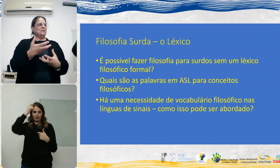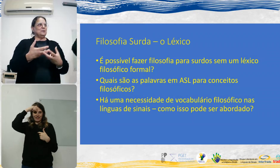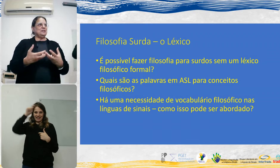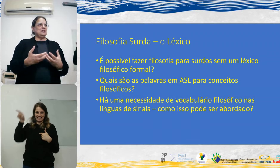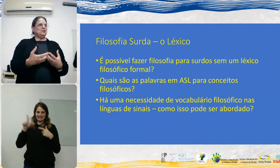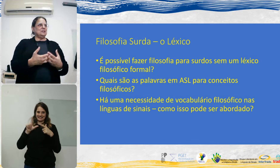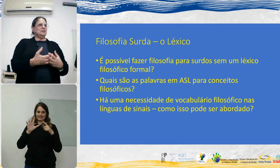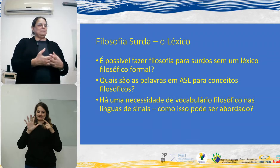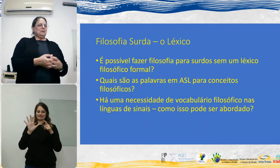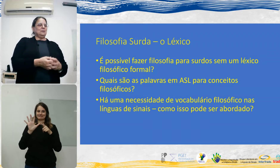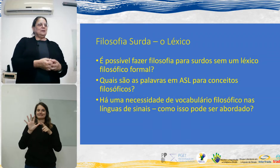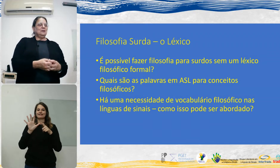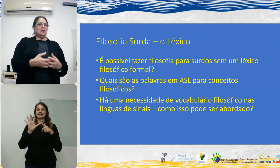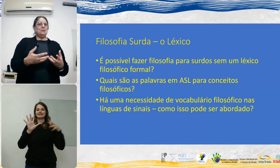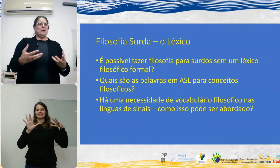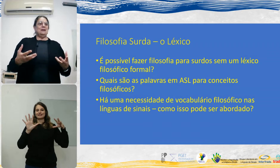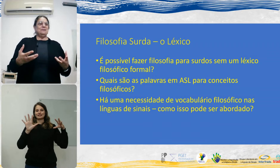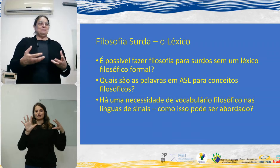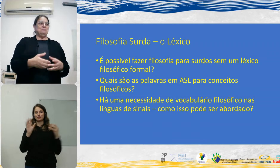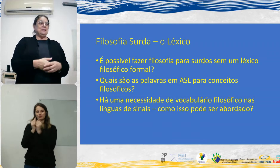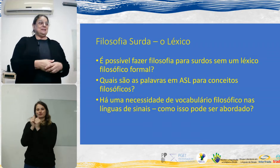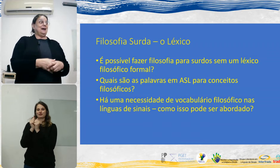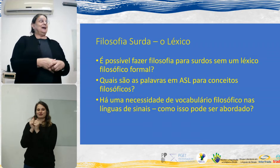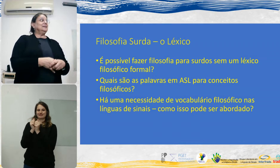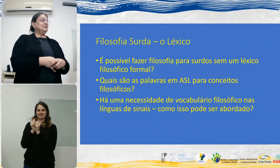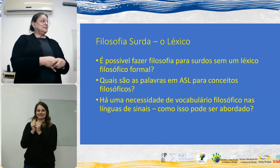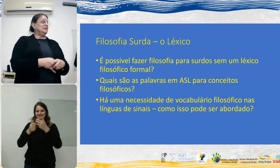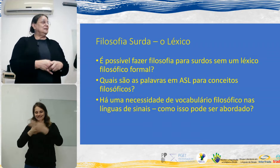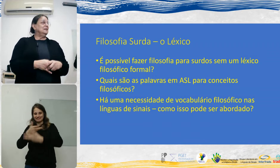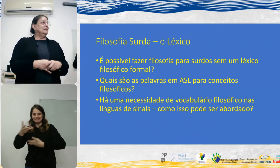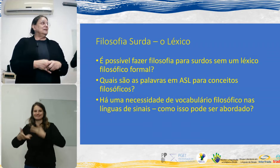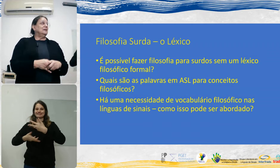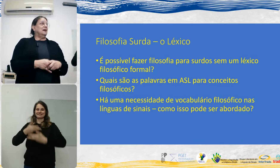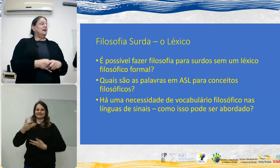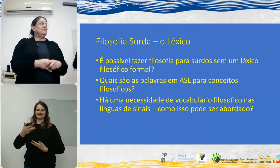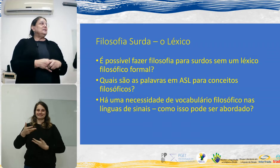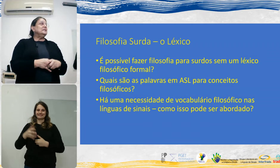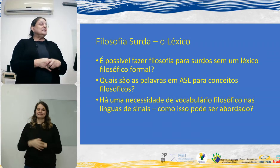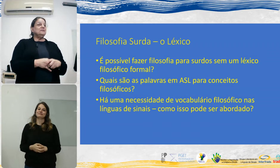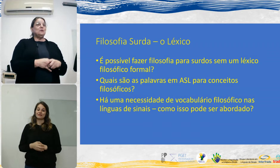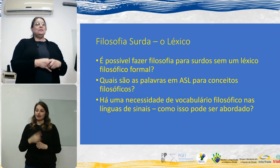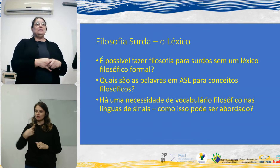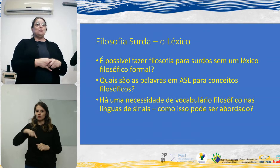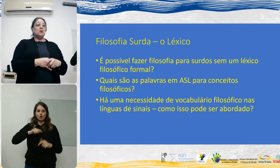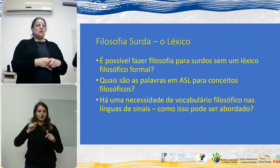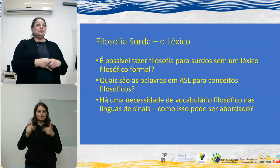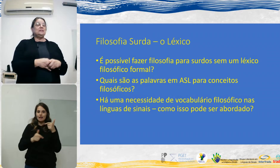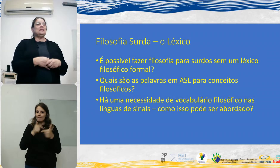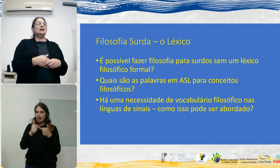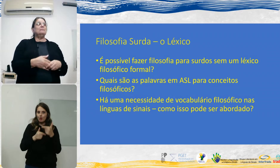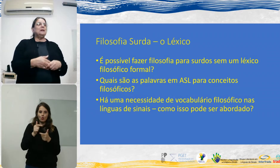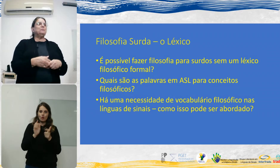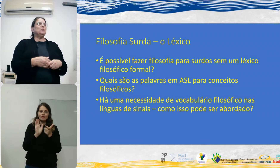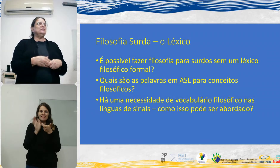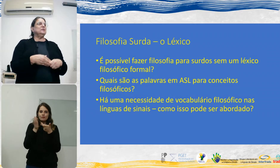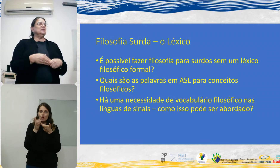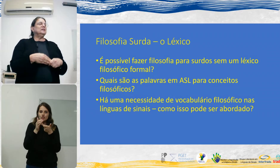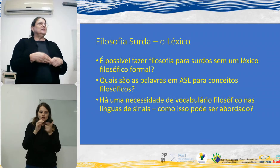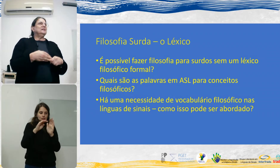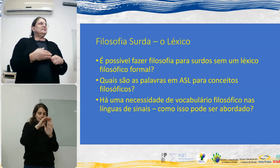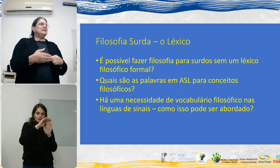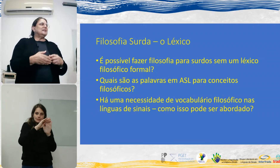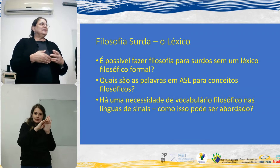had conversations about, okay, we have this big task. I have a list of all these words that come up when